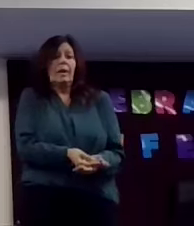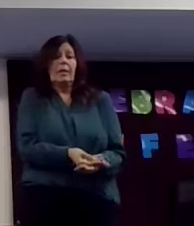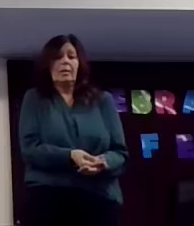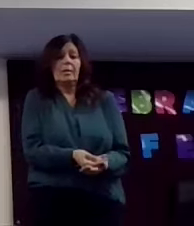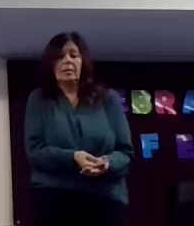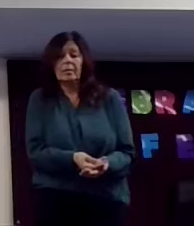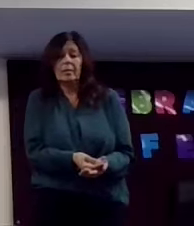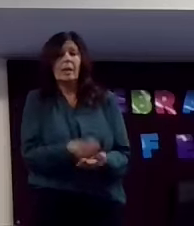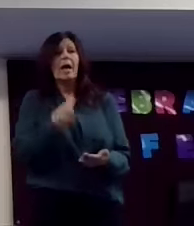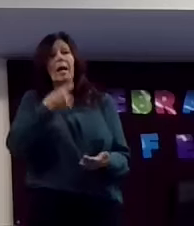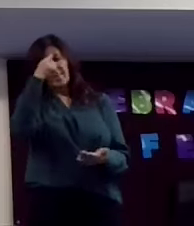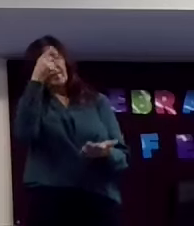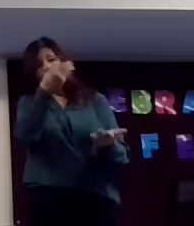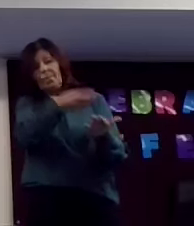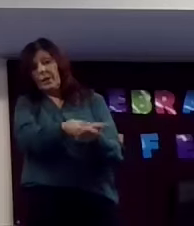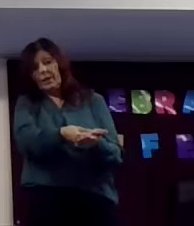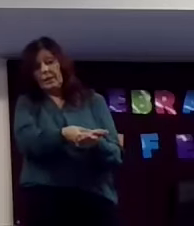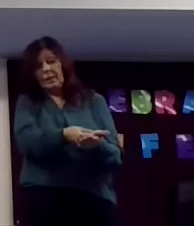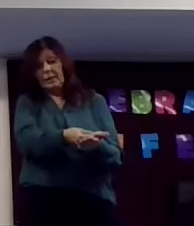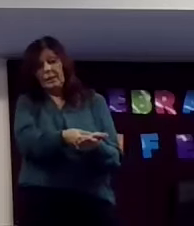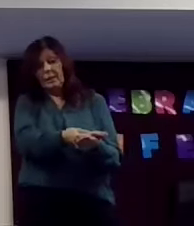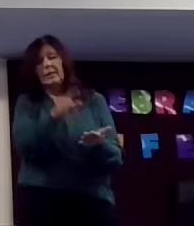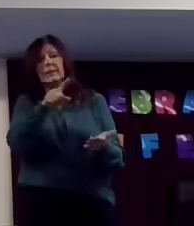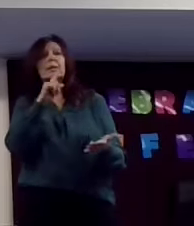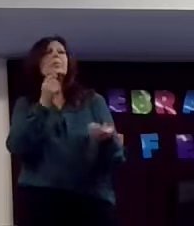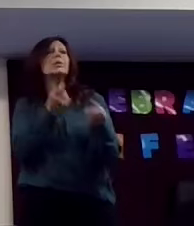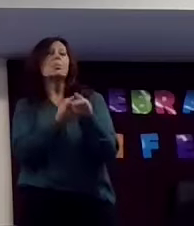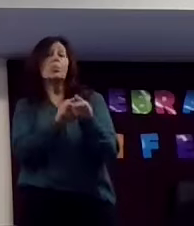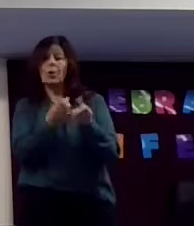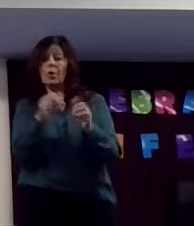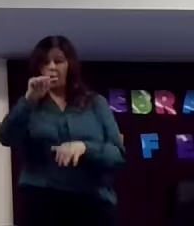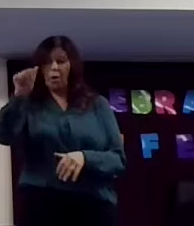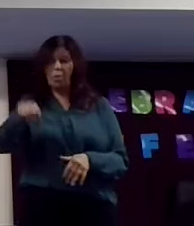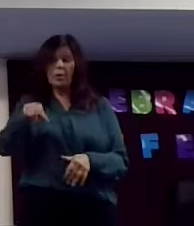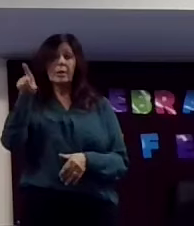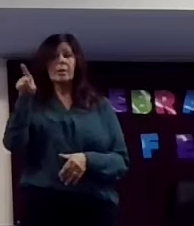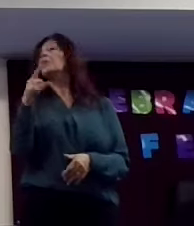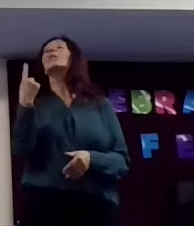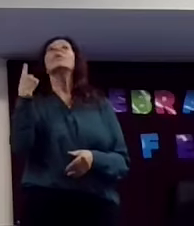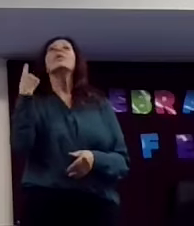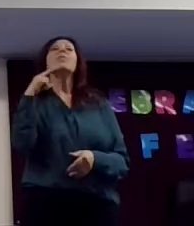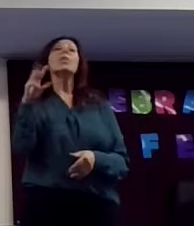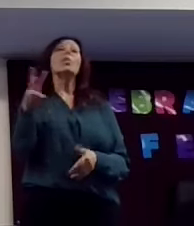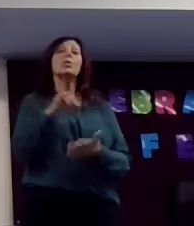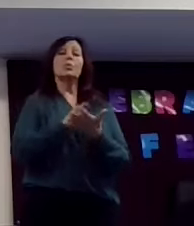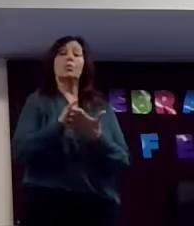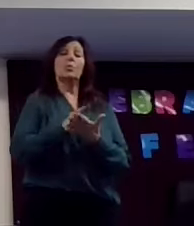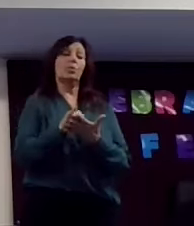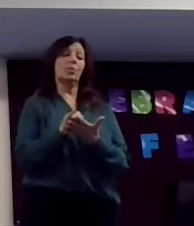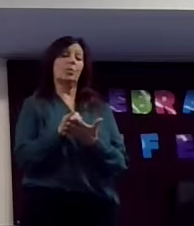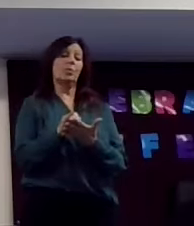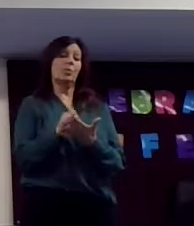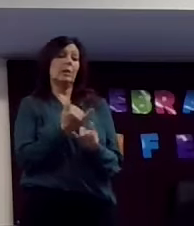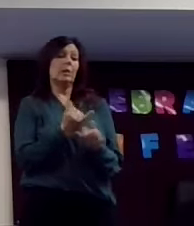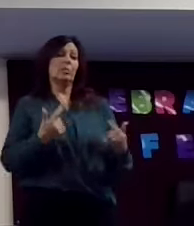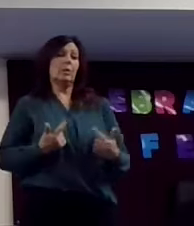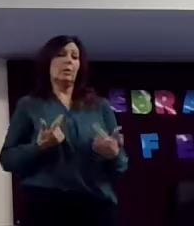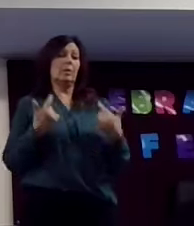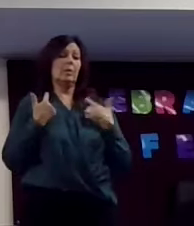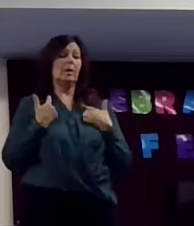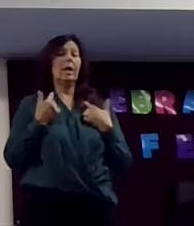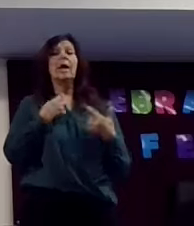And I think funding needs to be supported in Albany for Western New York. independent